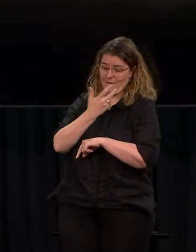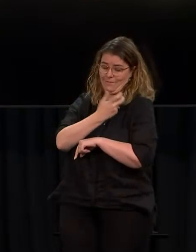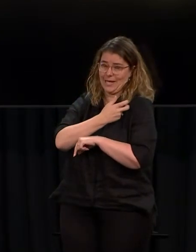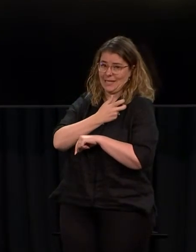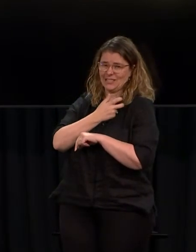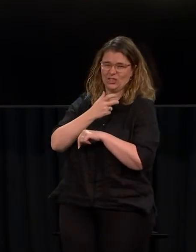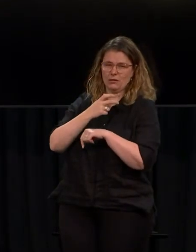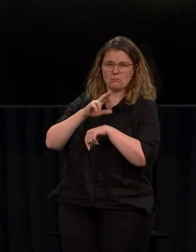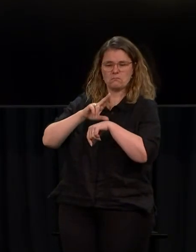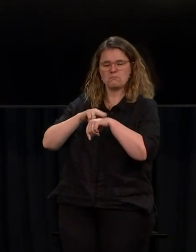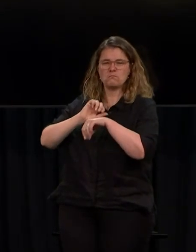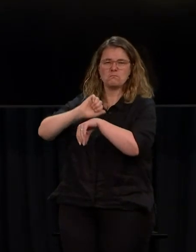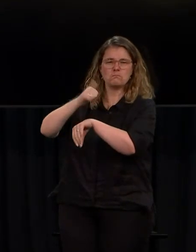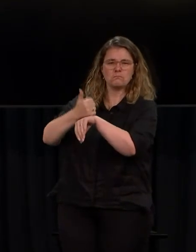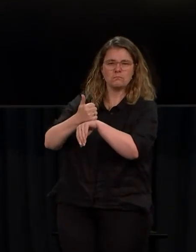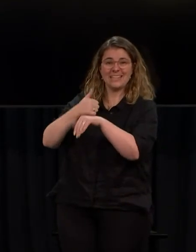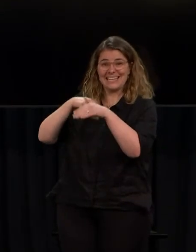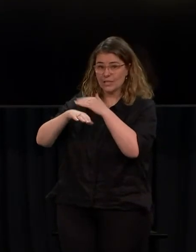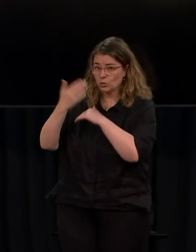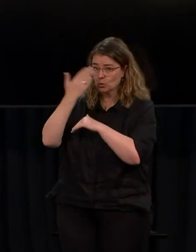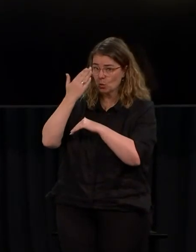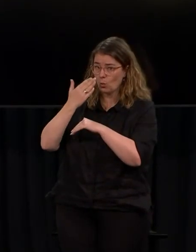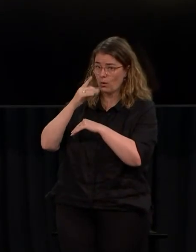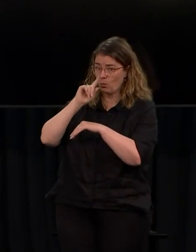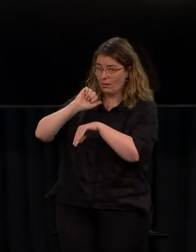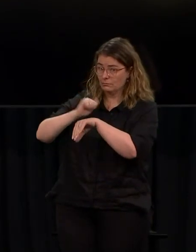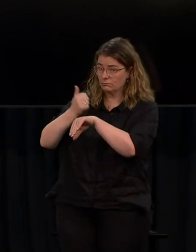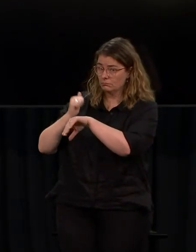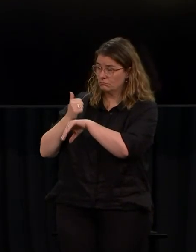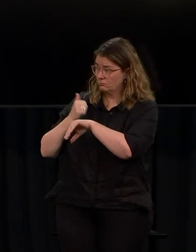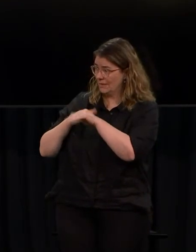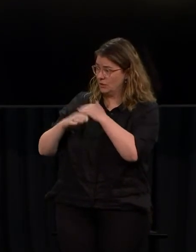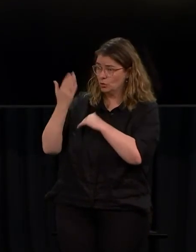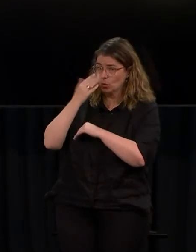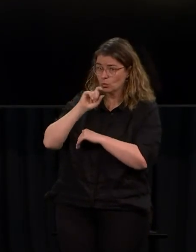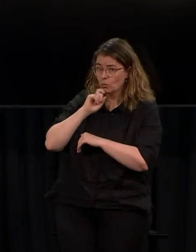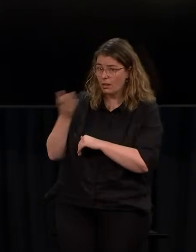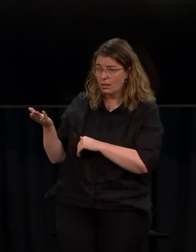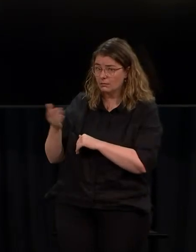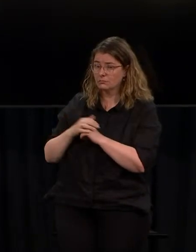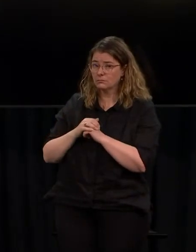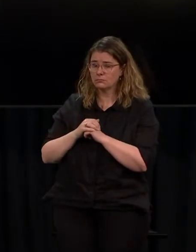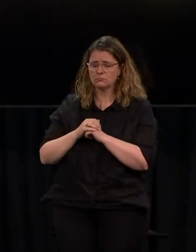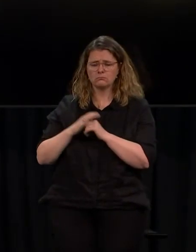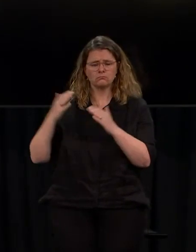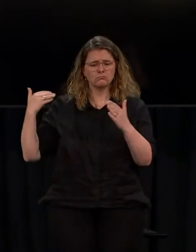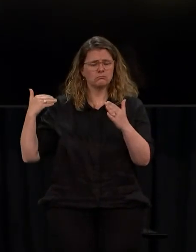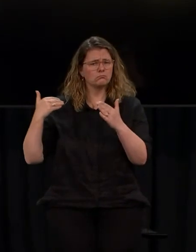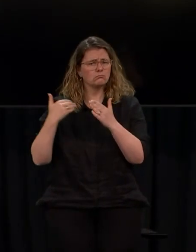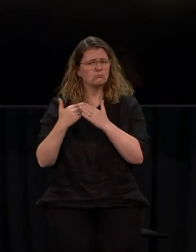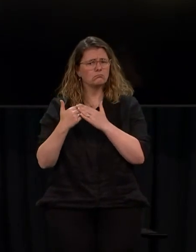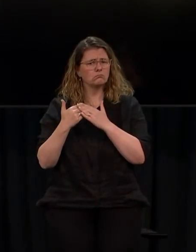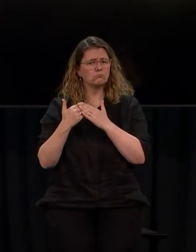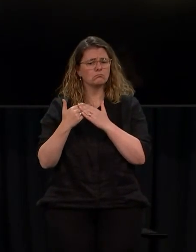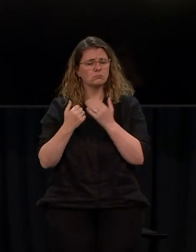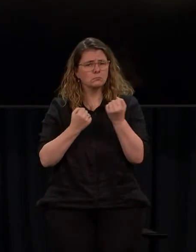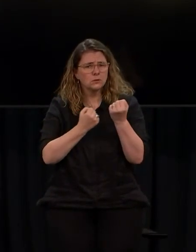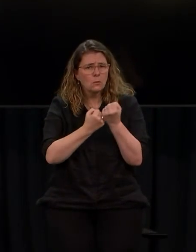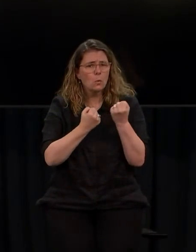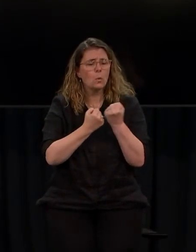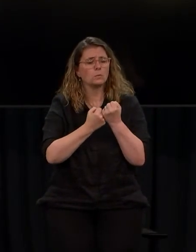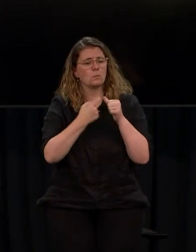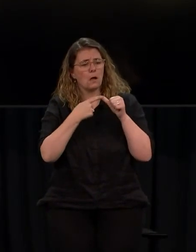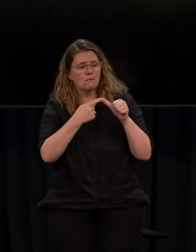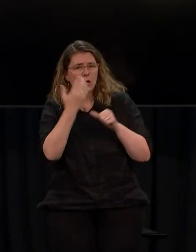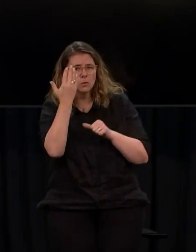vaccination clinics within schools for COVID-19 being considered? All the way through, we've supported and provided advice